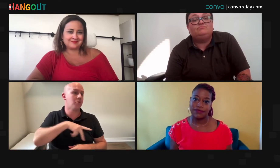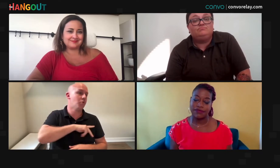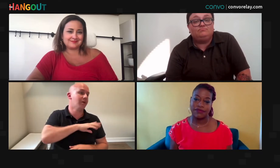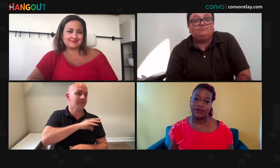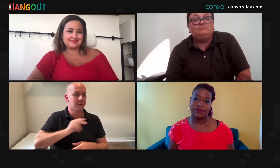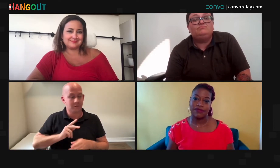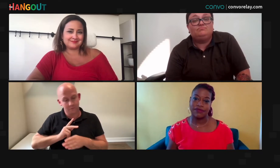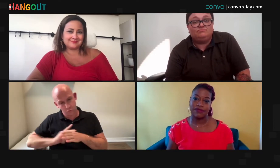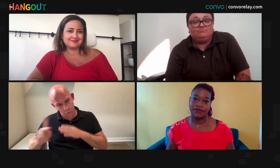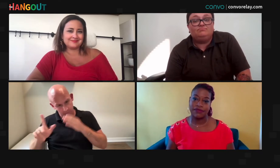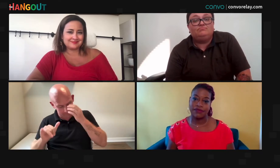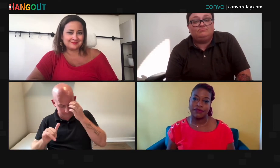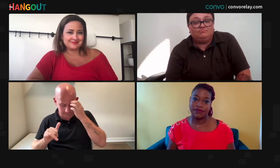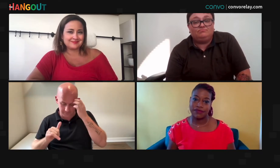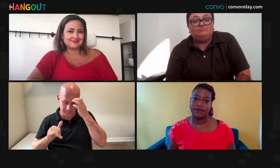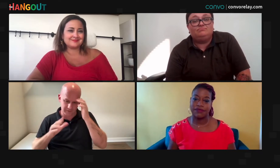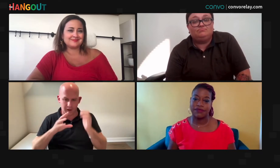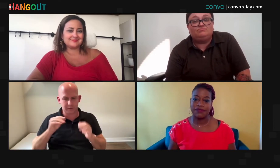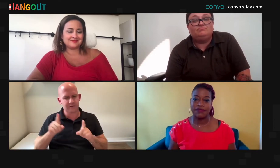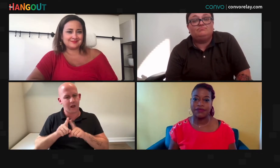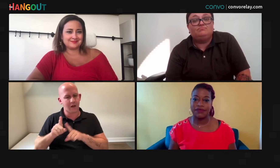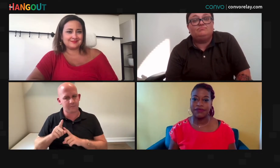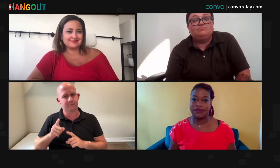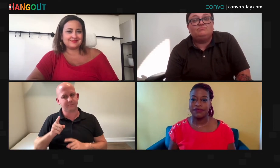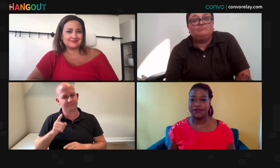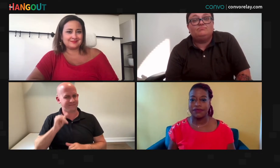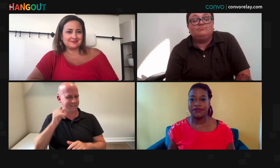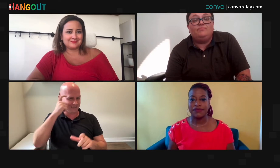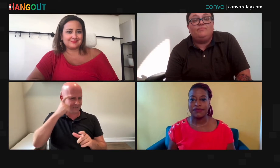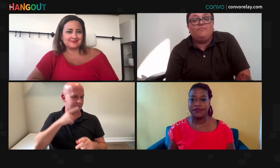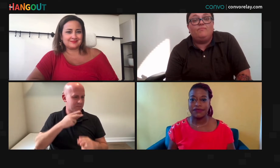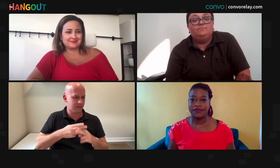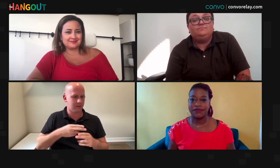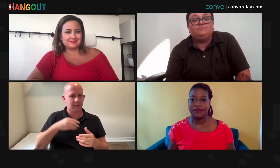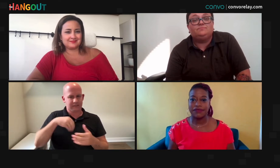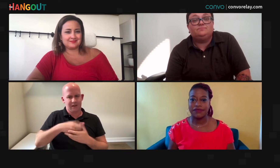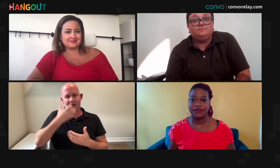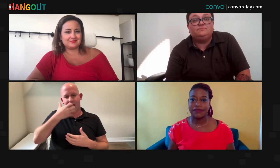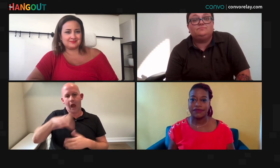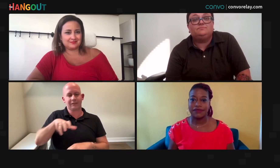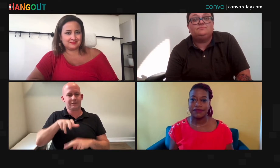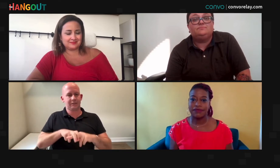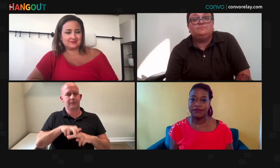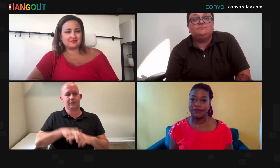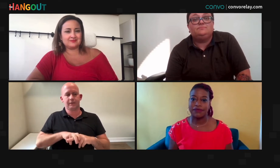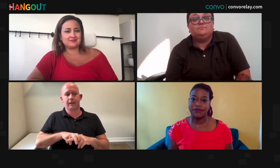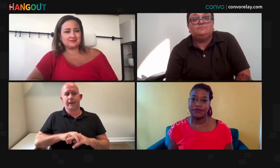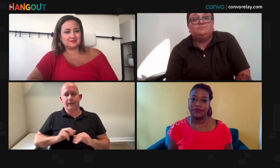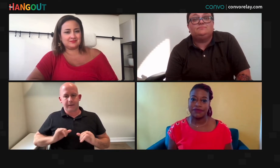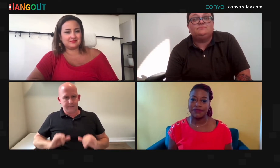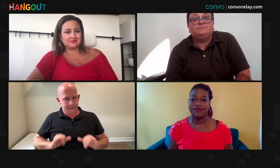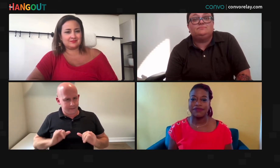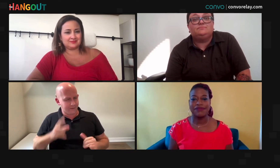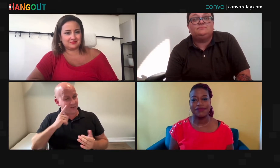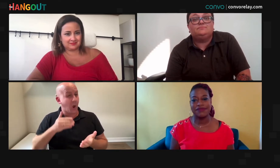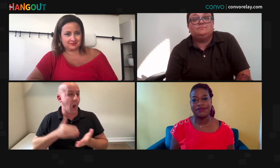individuals better, personally and professionally. And also, like Leesa, you mentioned, being in that hot